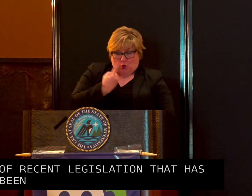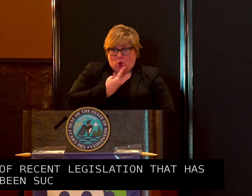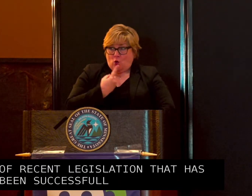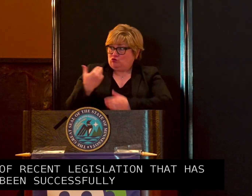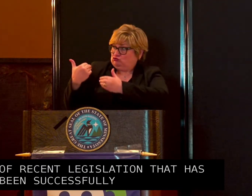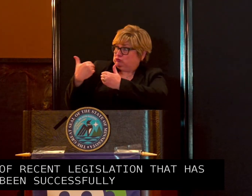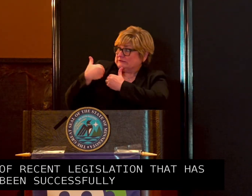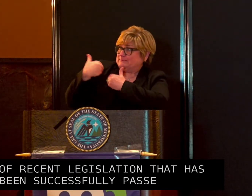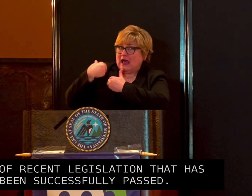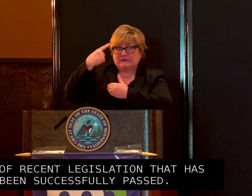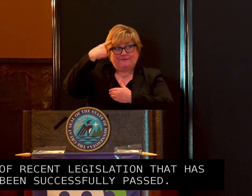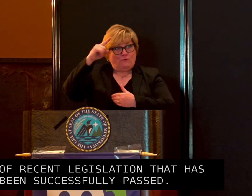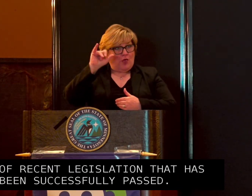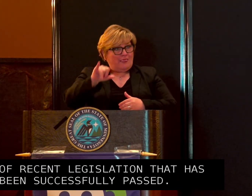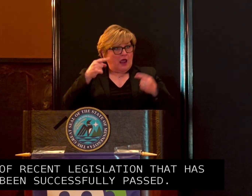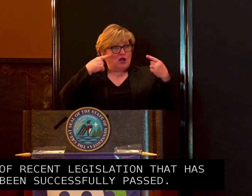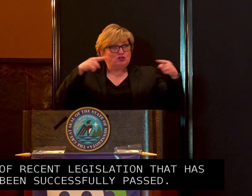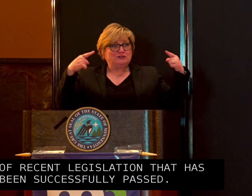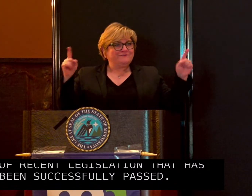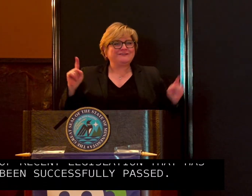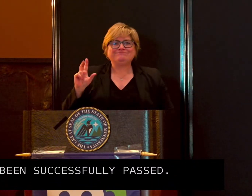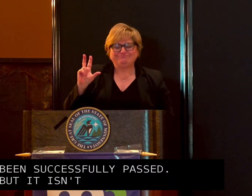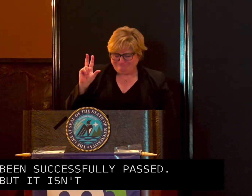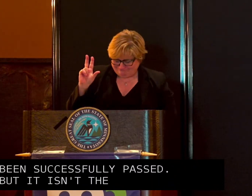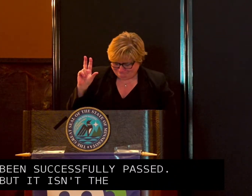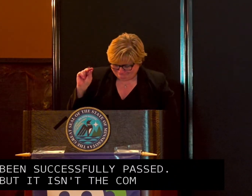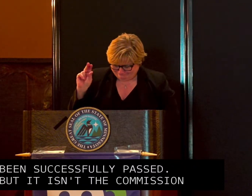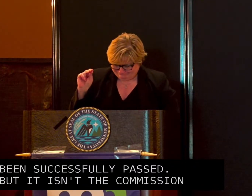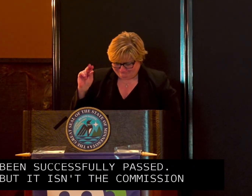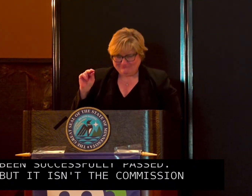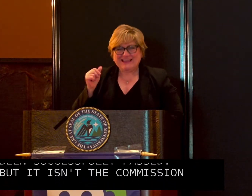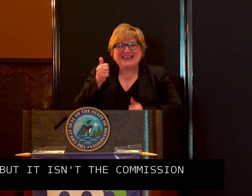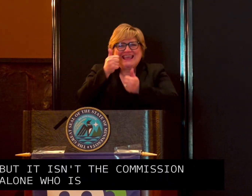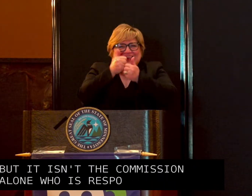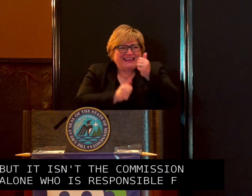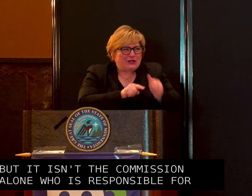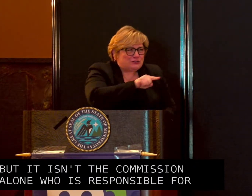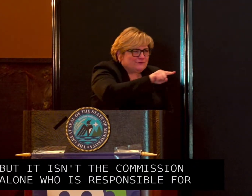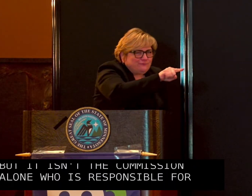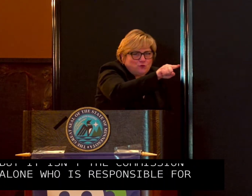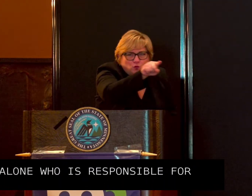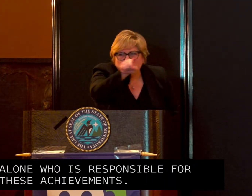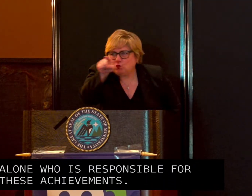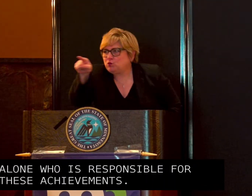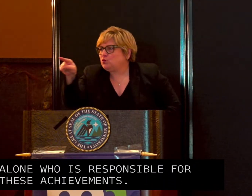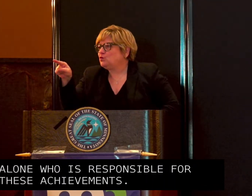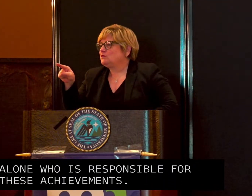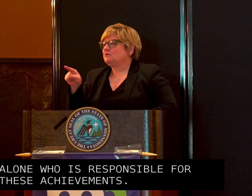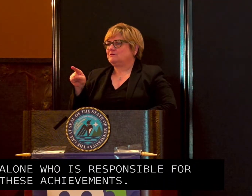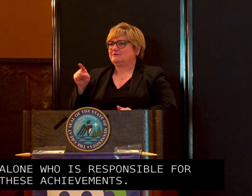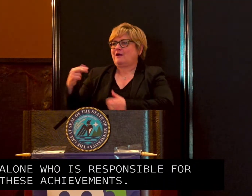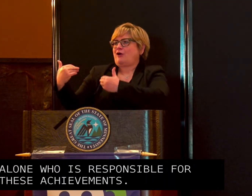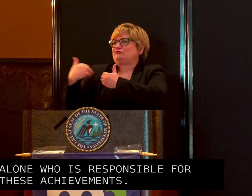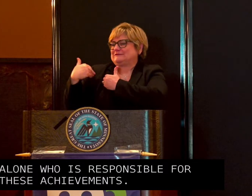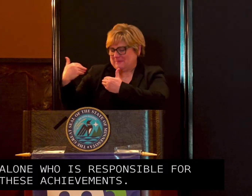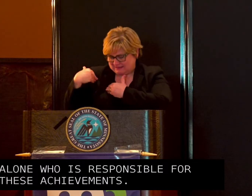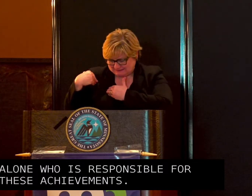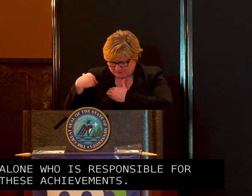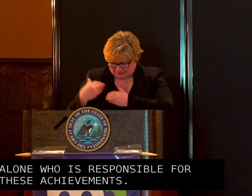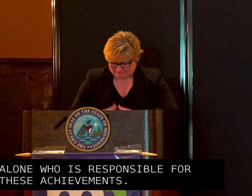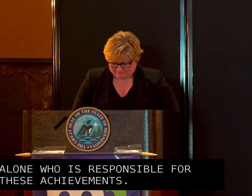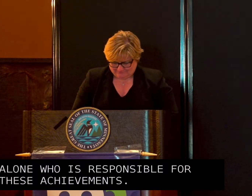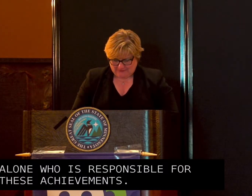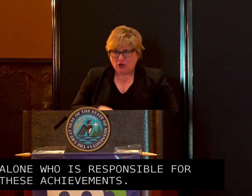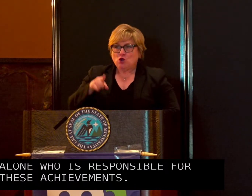But it isn't the Commission alone who is responsible for these achievements. Every single one